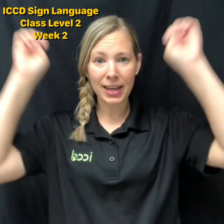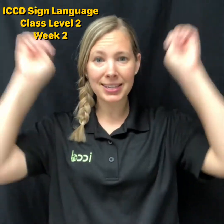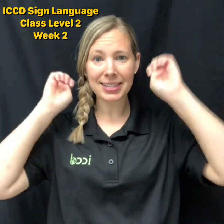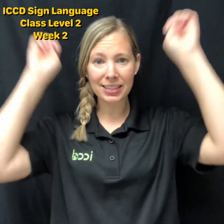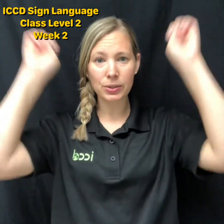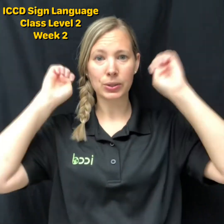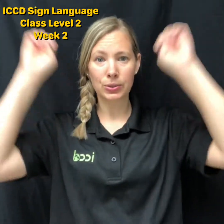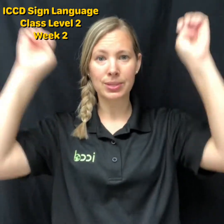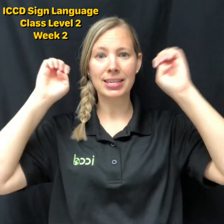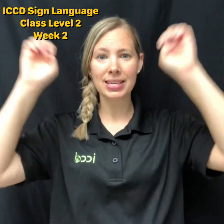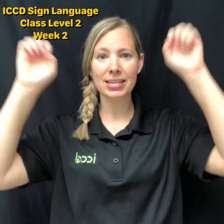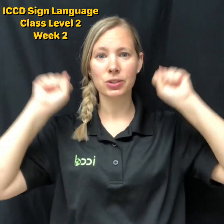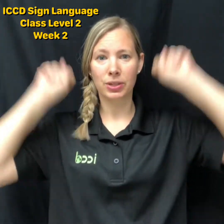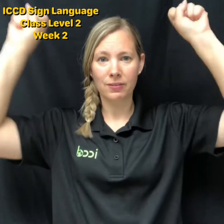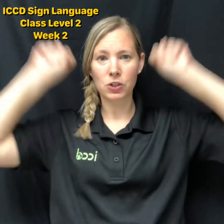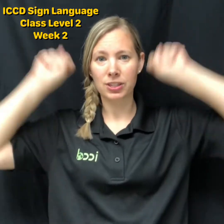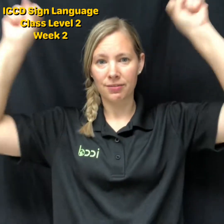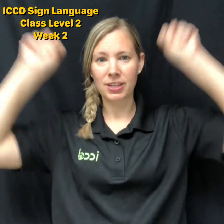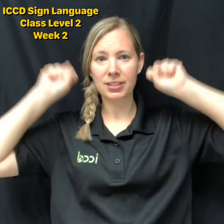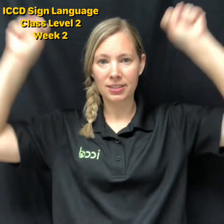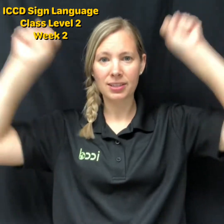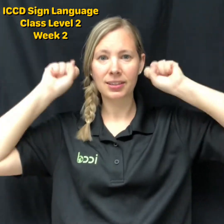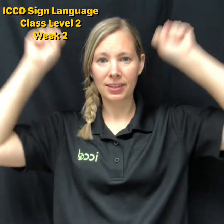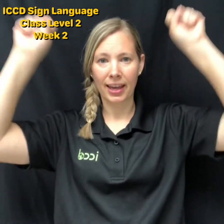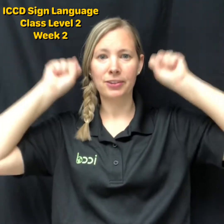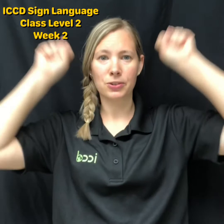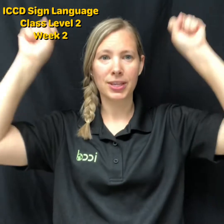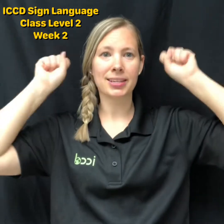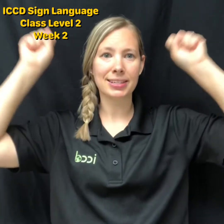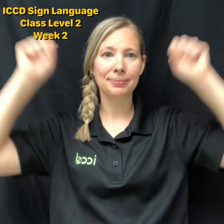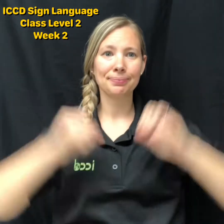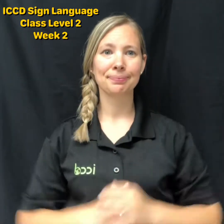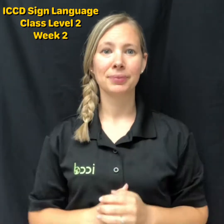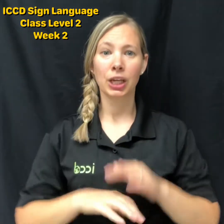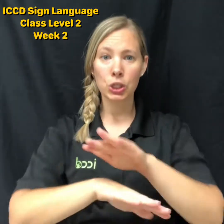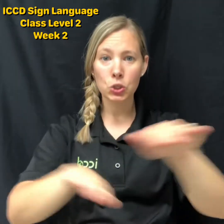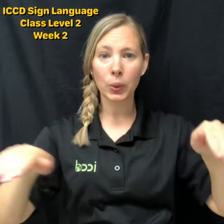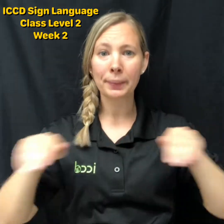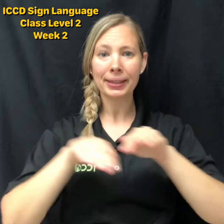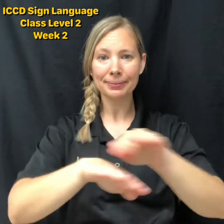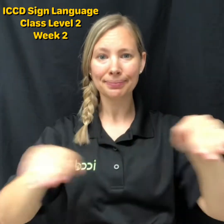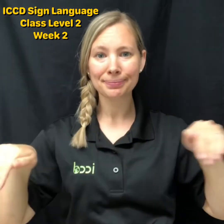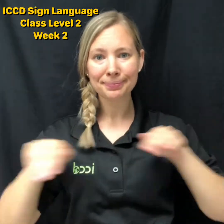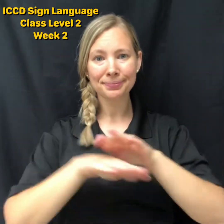Exercising, you can use the E's or even just a fist, exercising. Swimming.